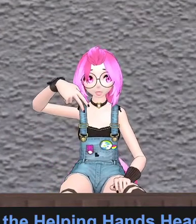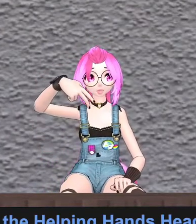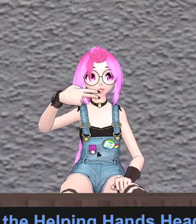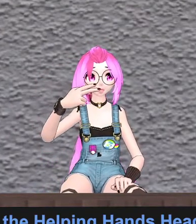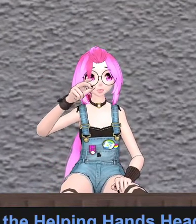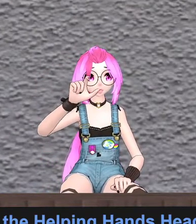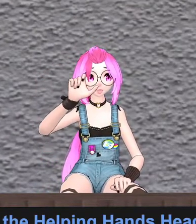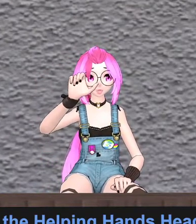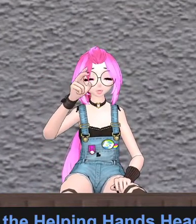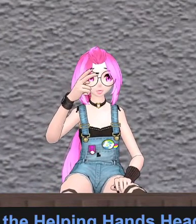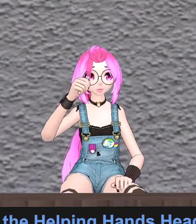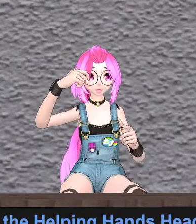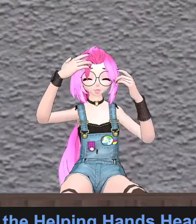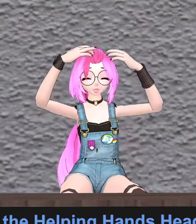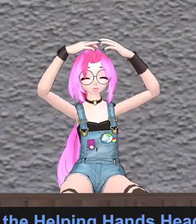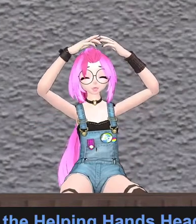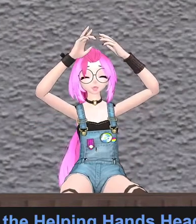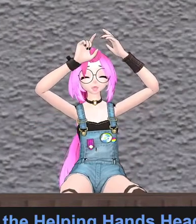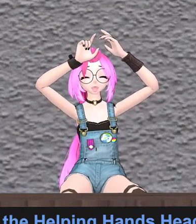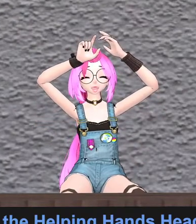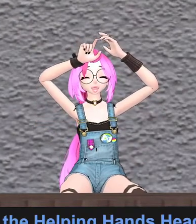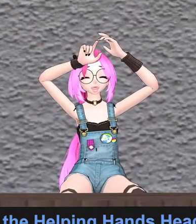name? Pharaohs. Pharaohs. They had those,